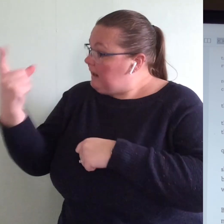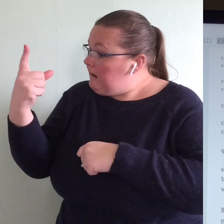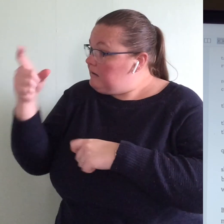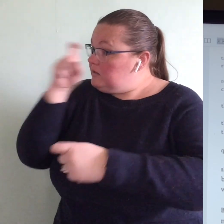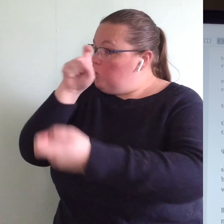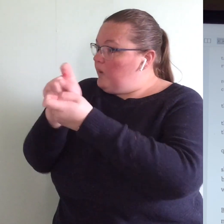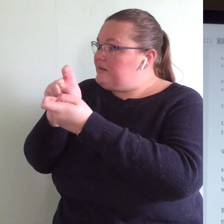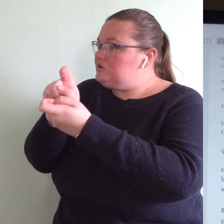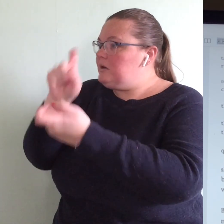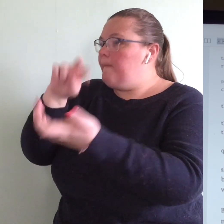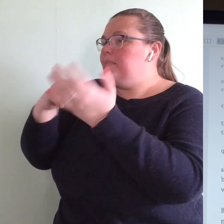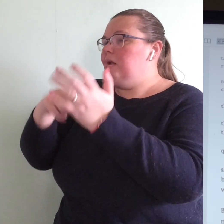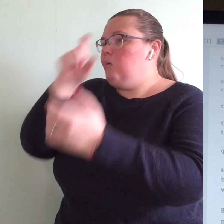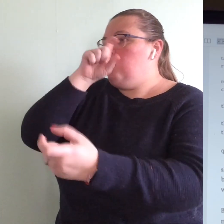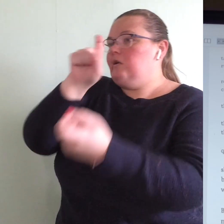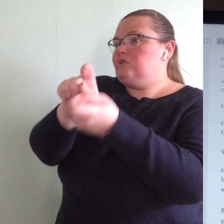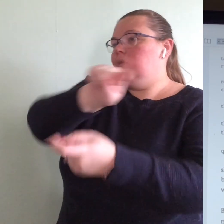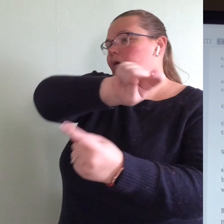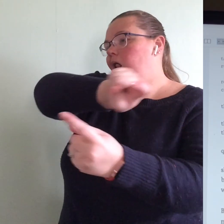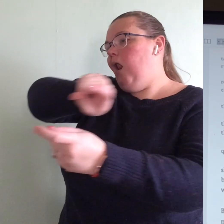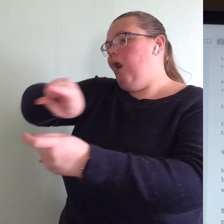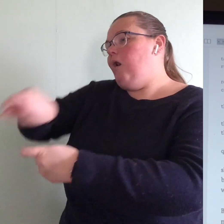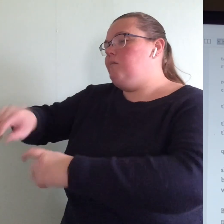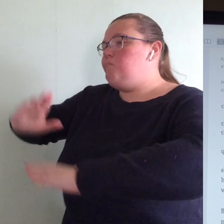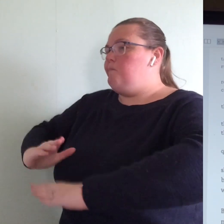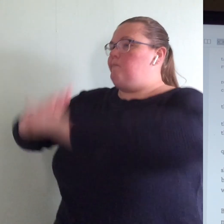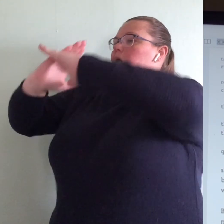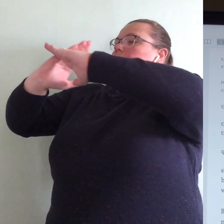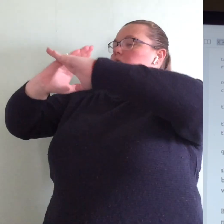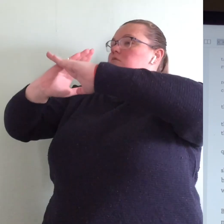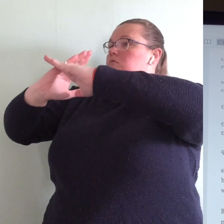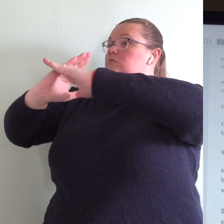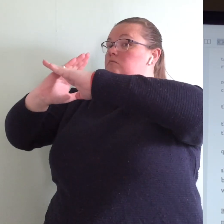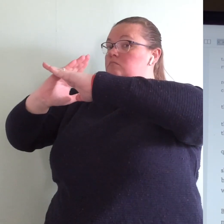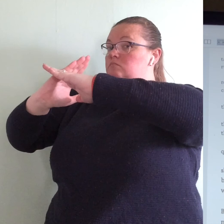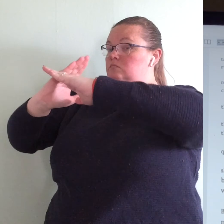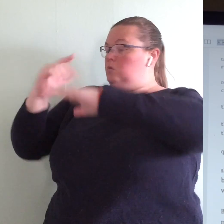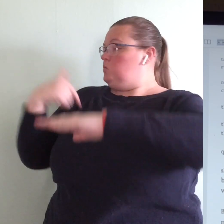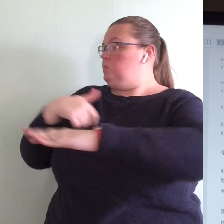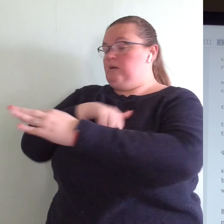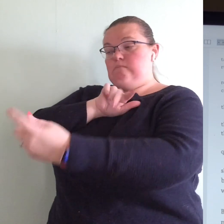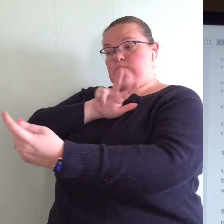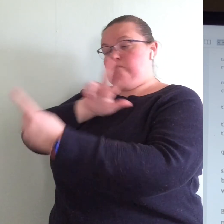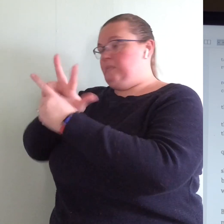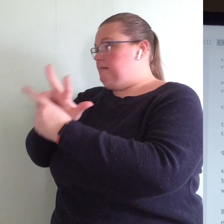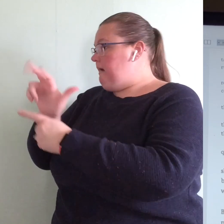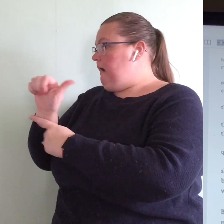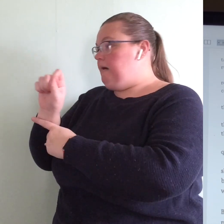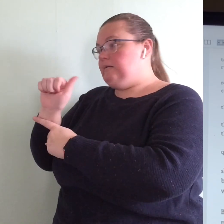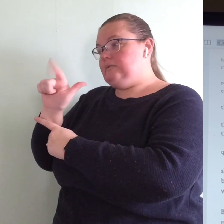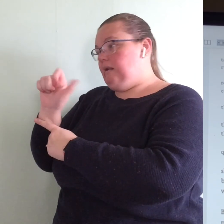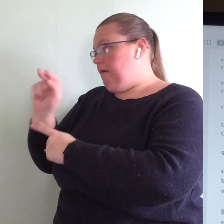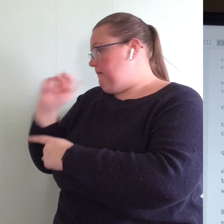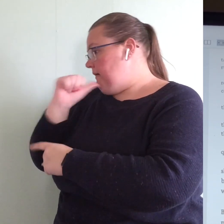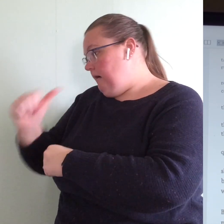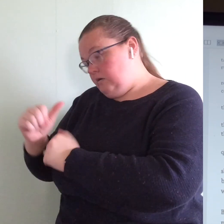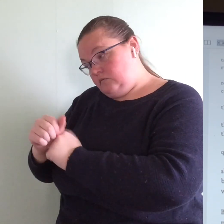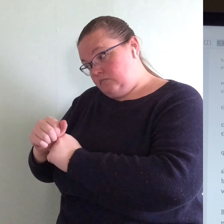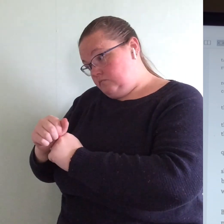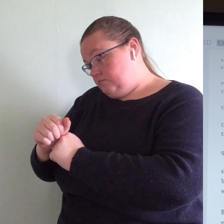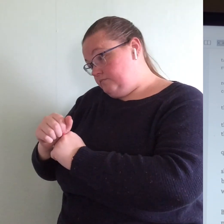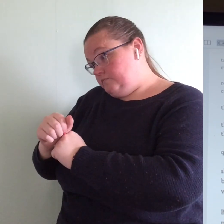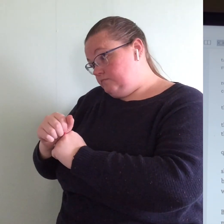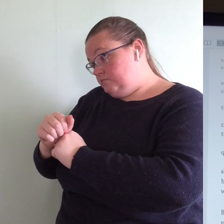simply sled down in that direction and get between us and the stone table, and catch us on our way down. In fact, we shall be